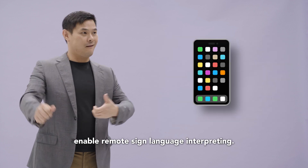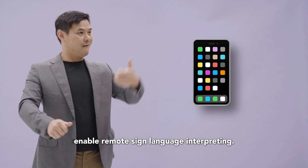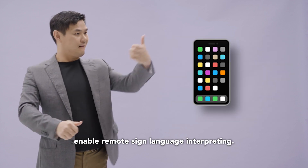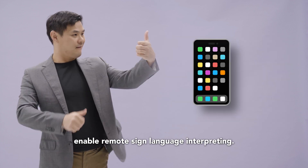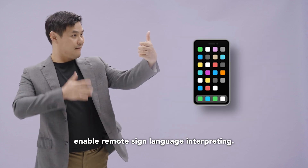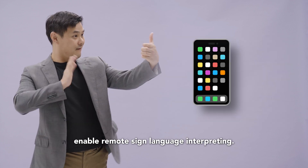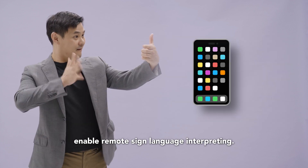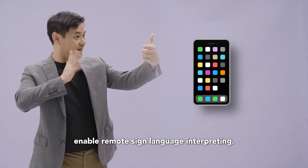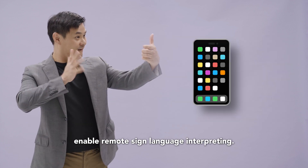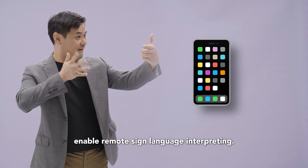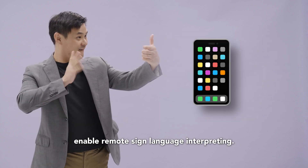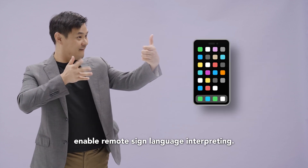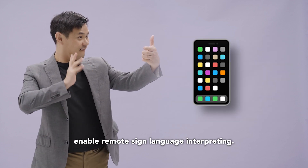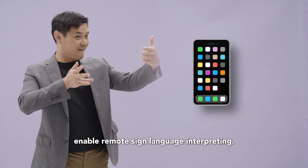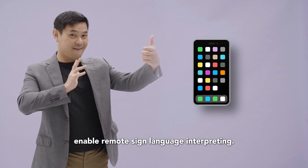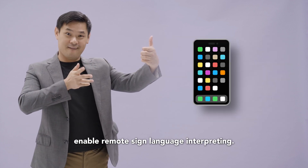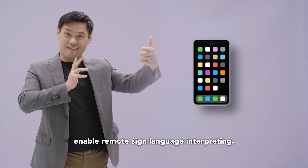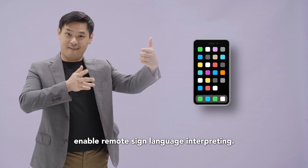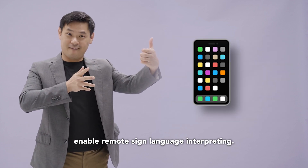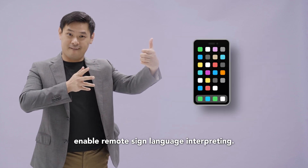enable remote sign language interpreting.